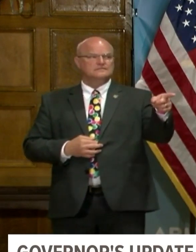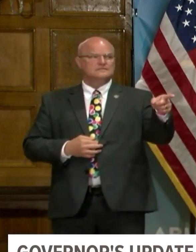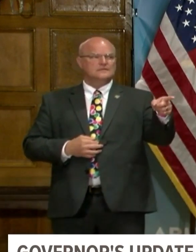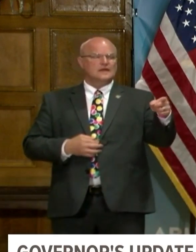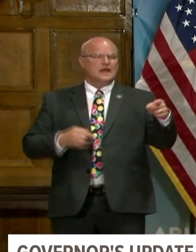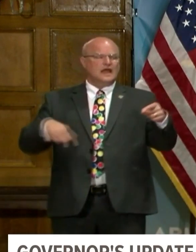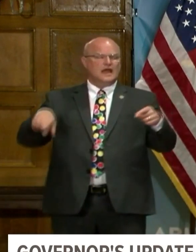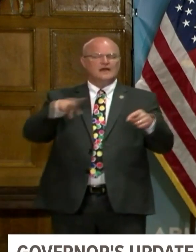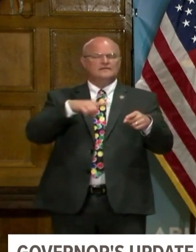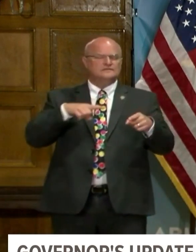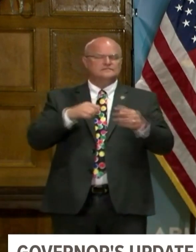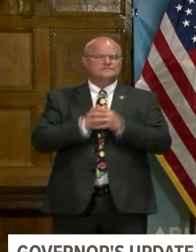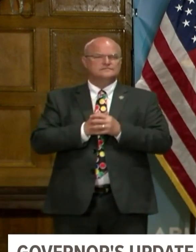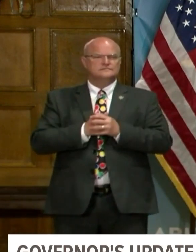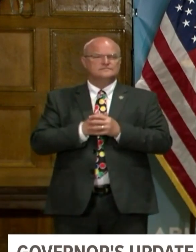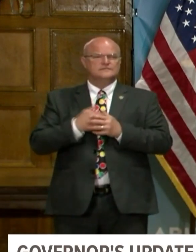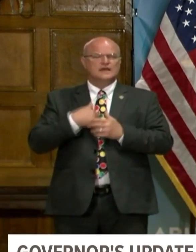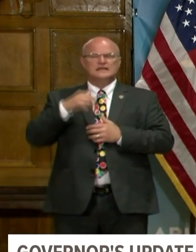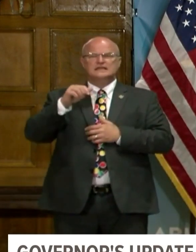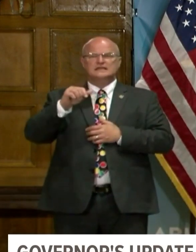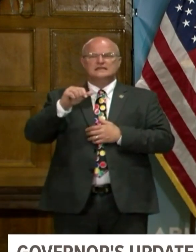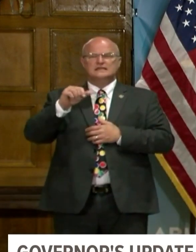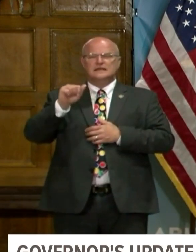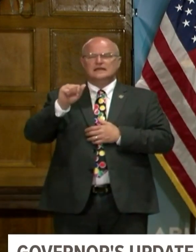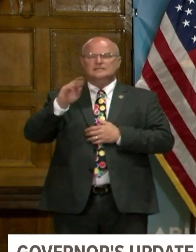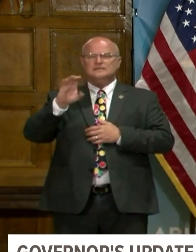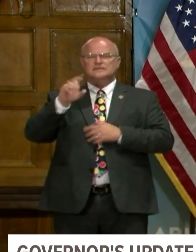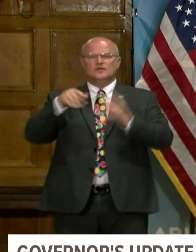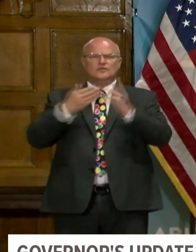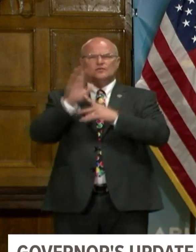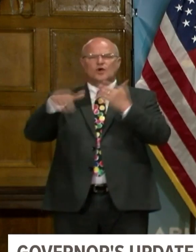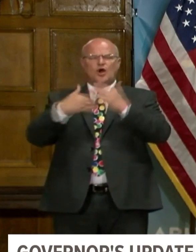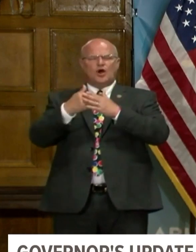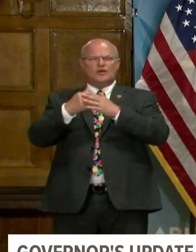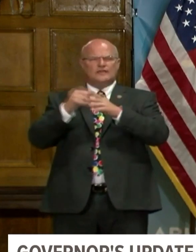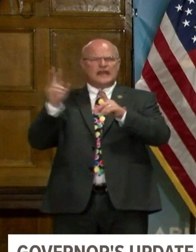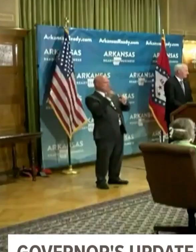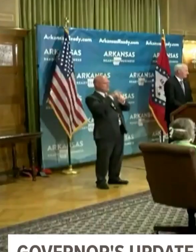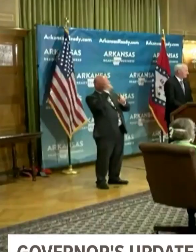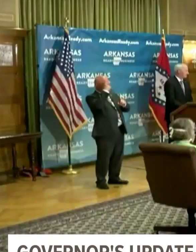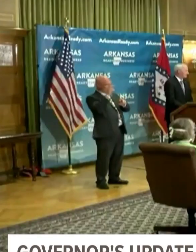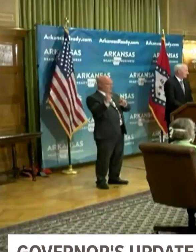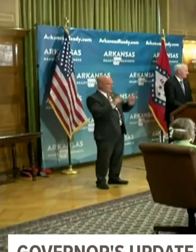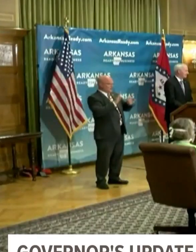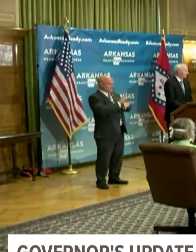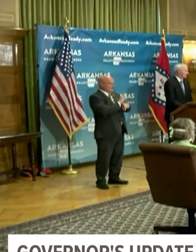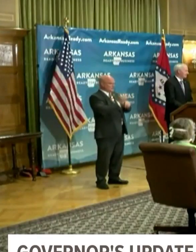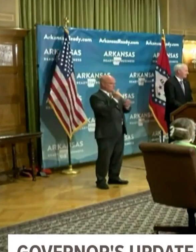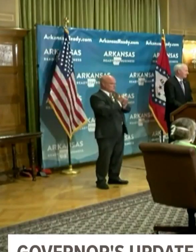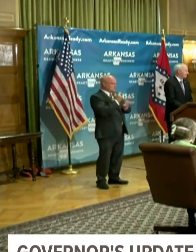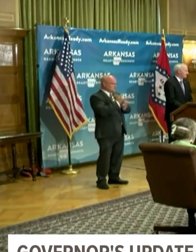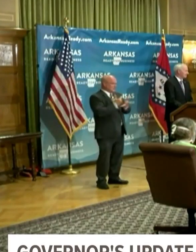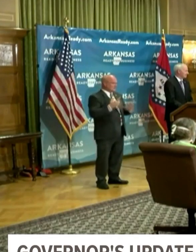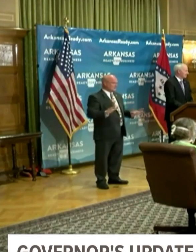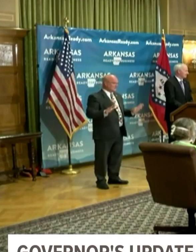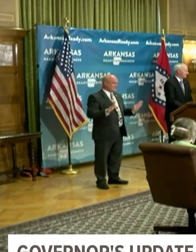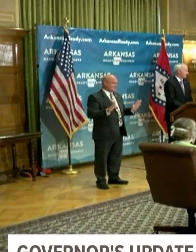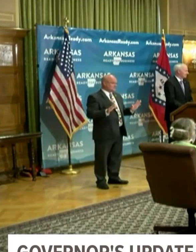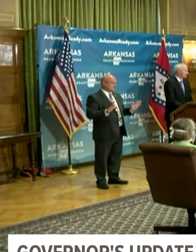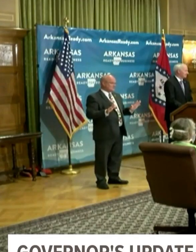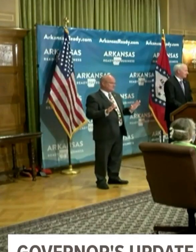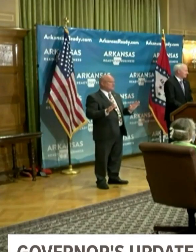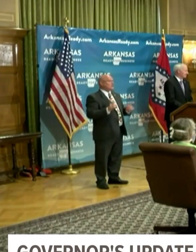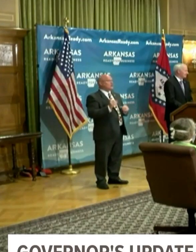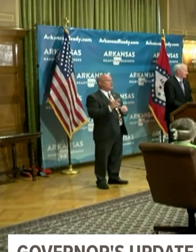Have you guys has ADC gone through all the applications for the Ready for Business grants? I